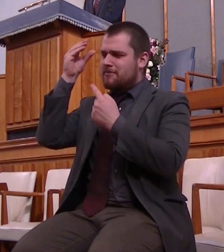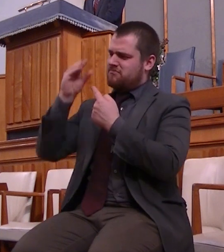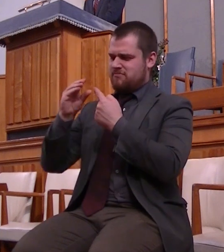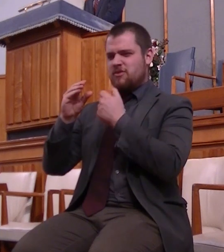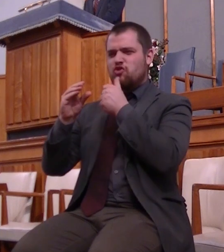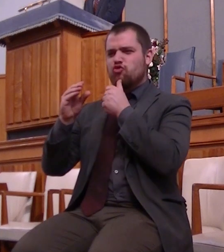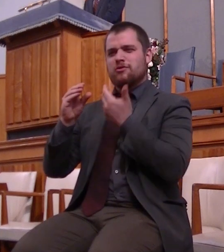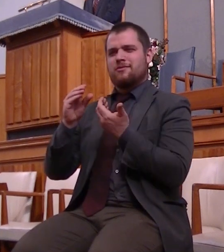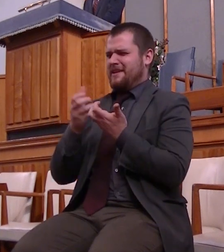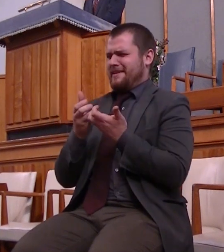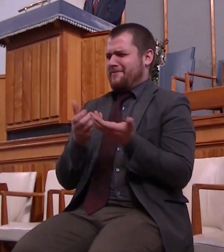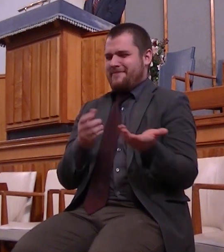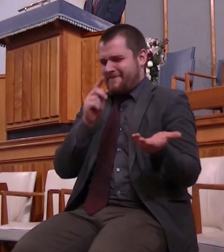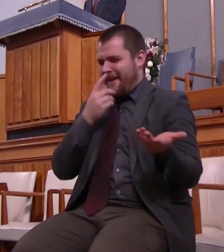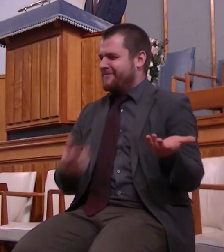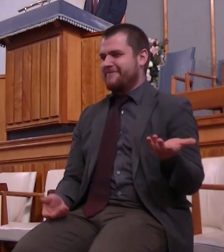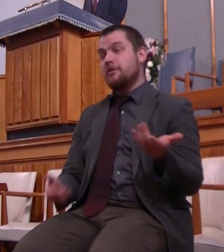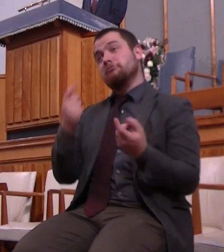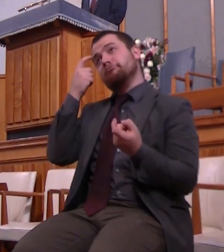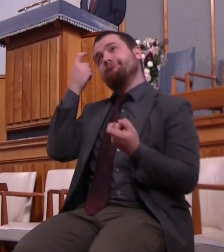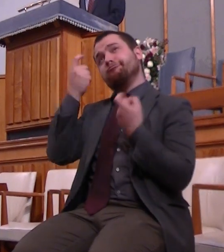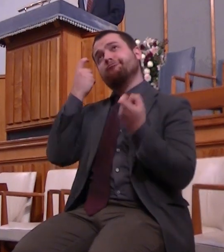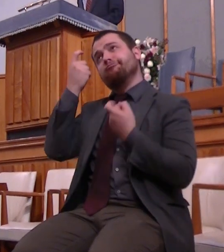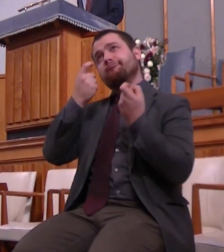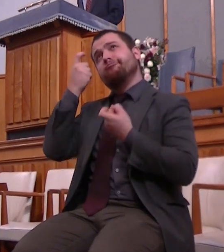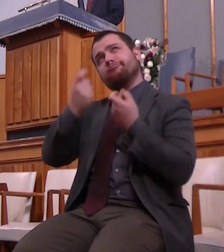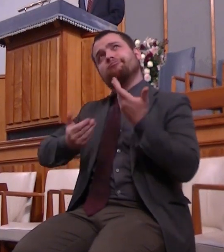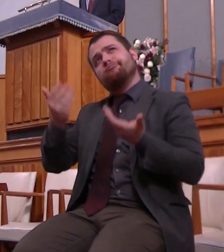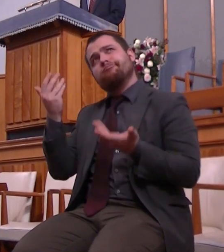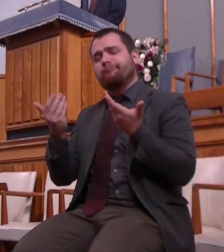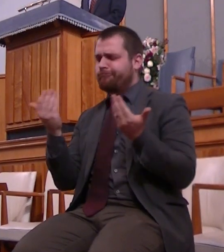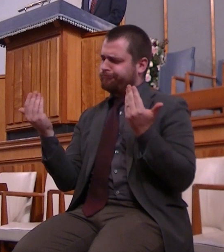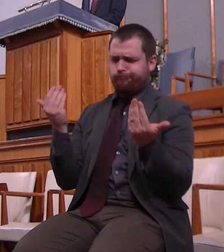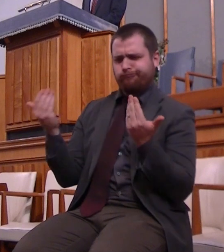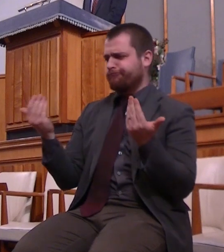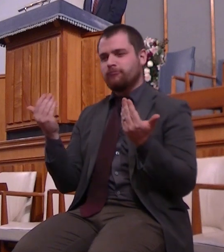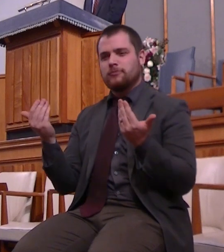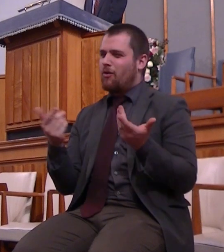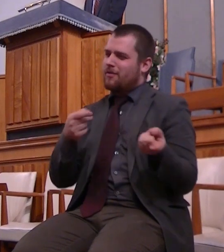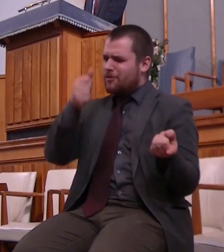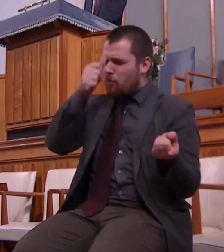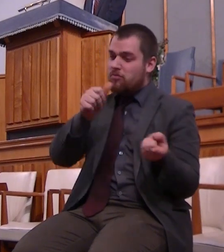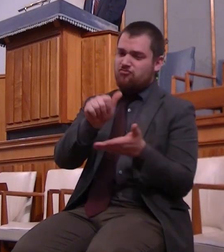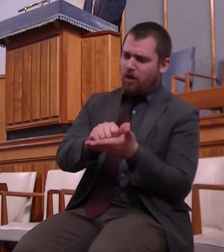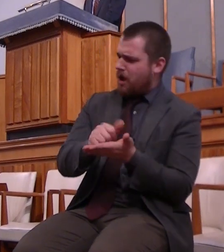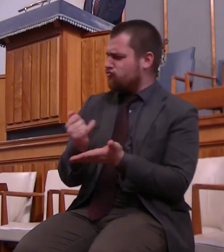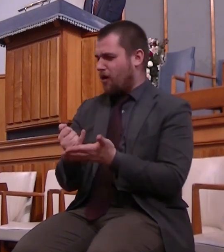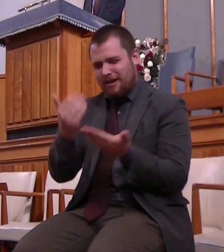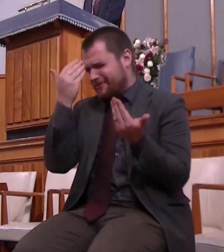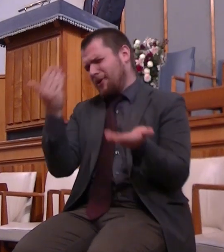anybody can determine or tell. And certainly no moral discernment. Their knowledge is of a